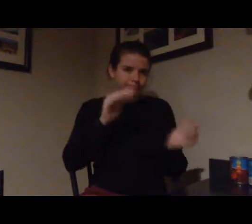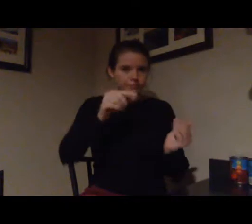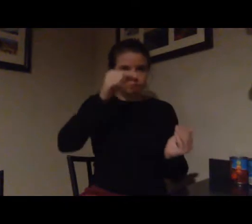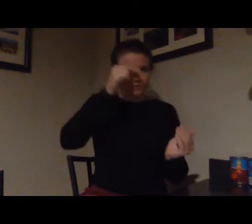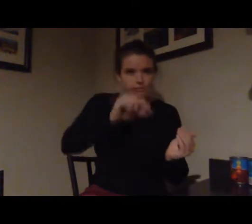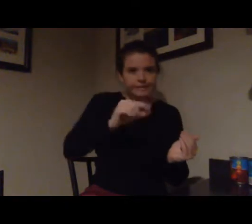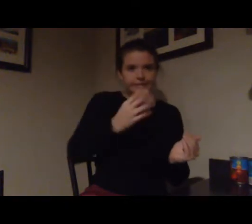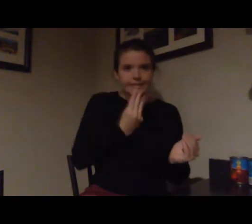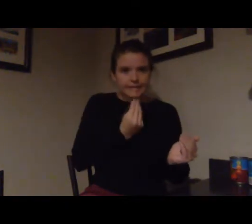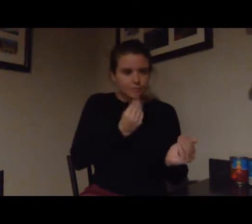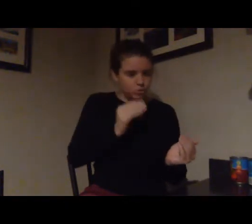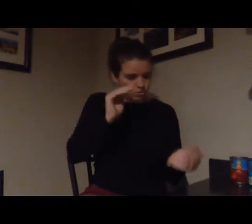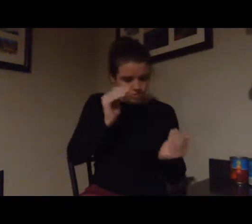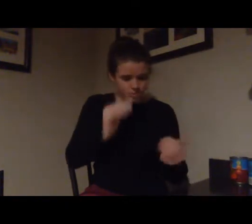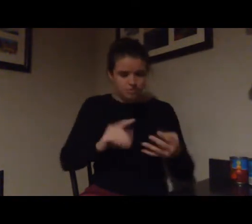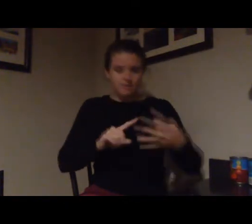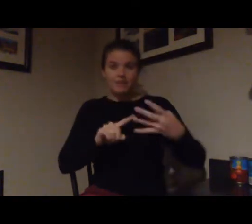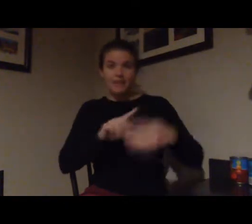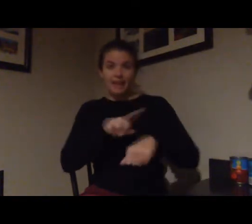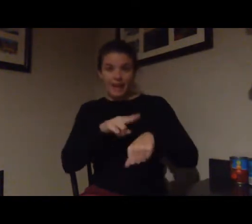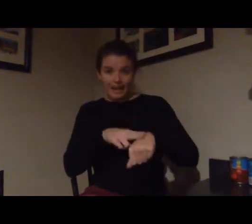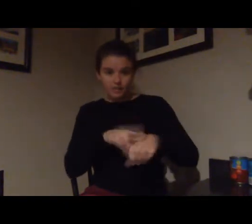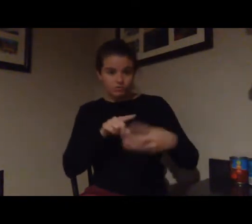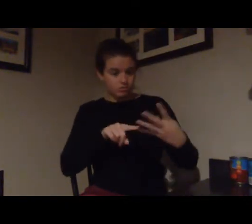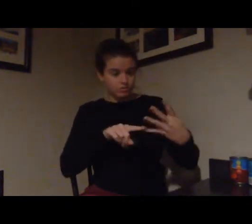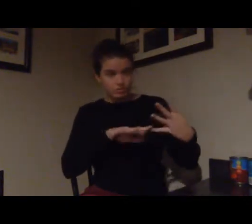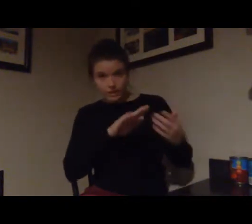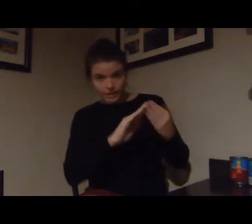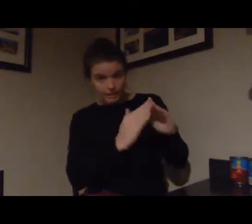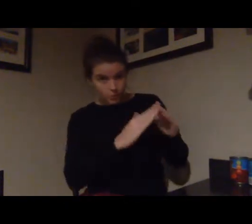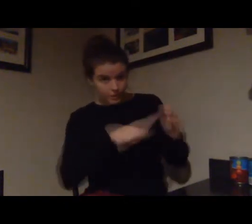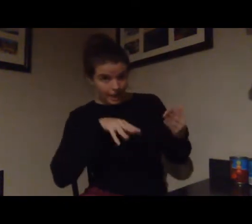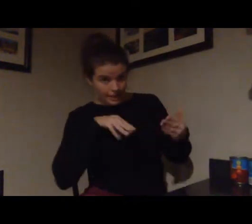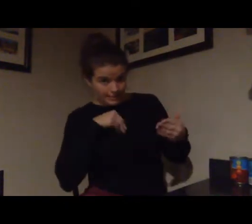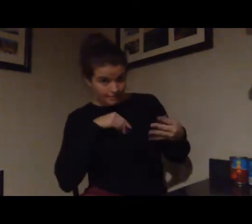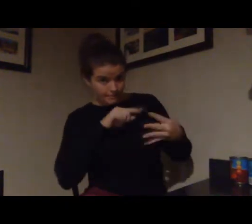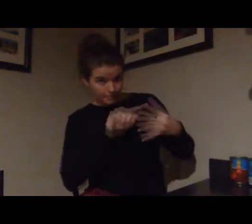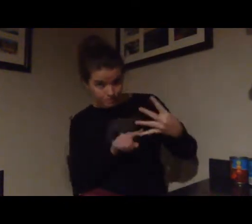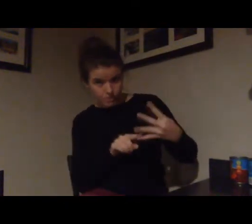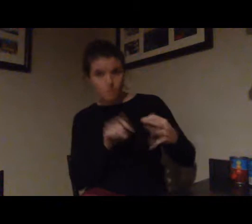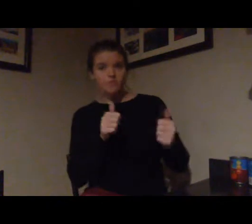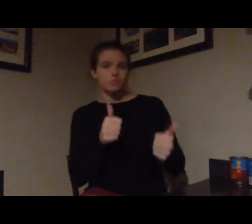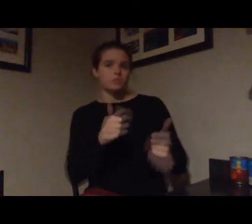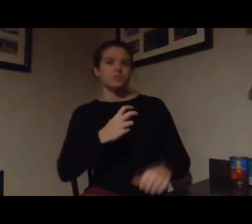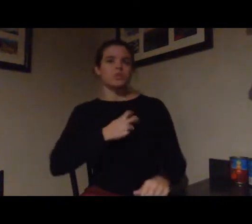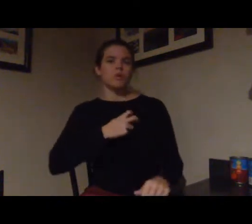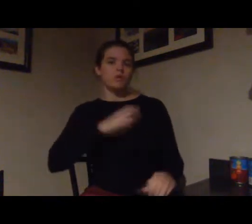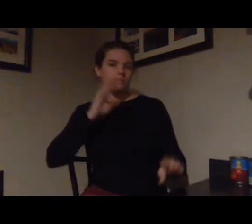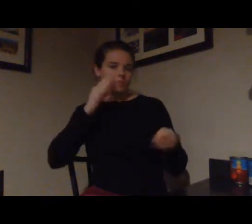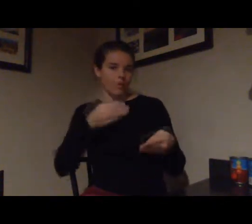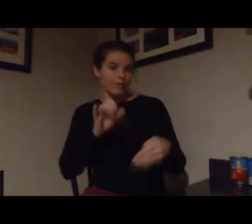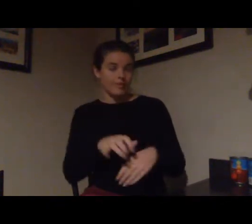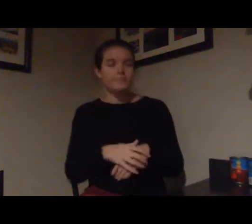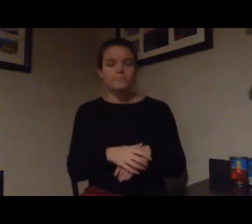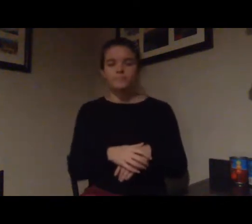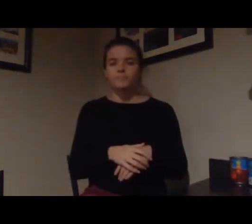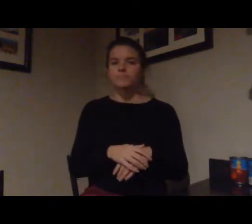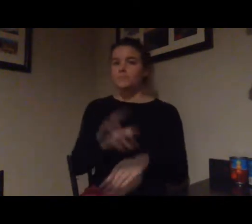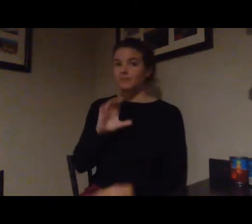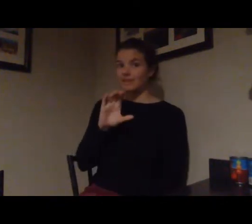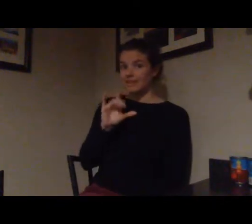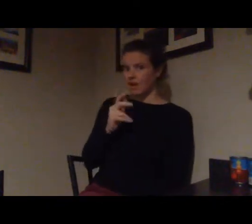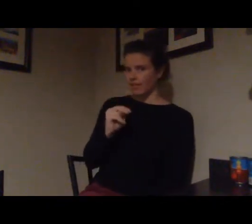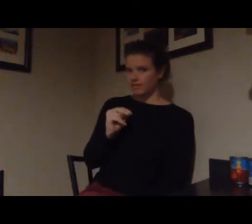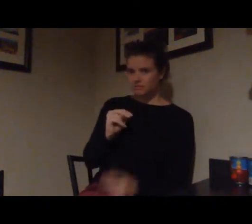Hebrew, natural and acceptable to the community. So that's the primary thing that the consultant does. And that's not to say a deaf